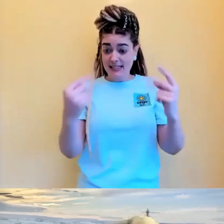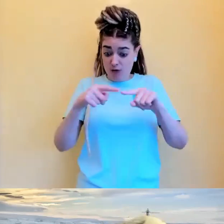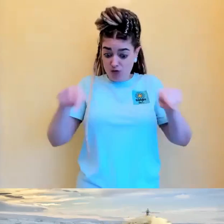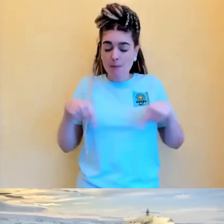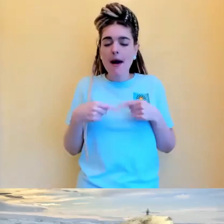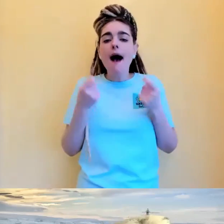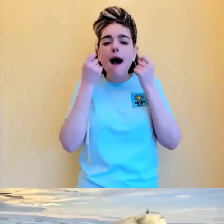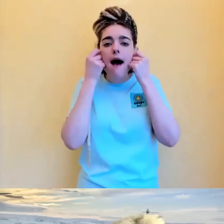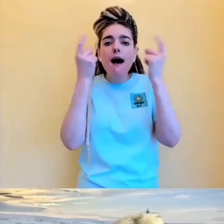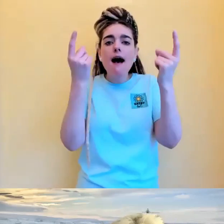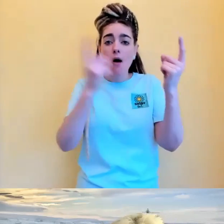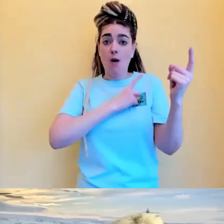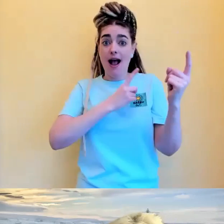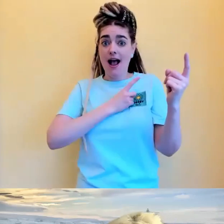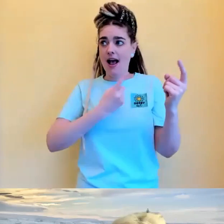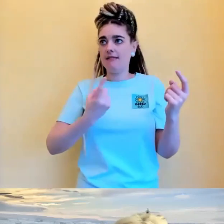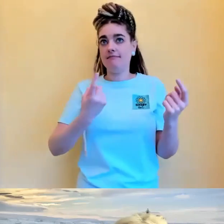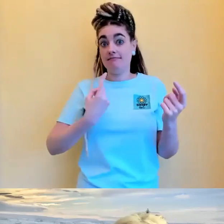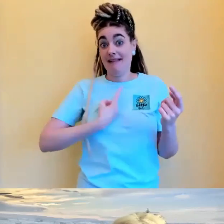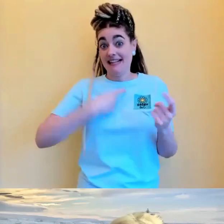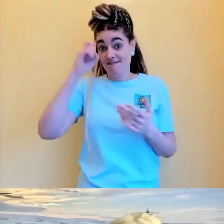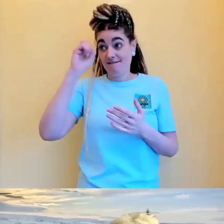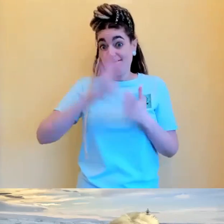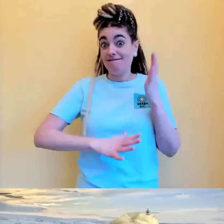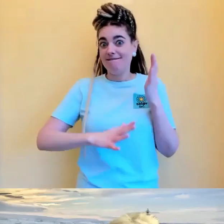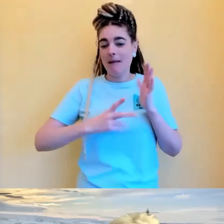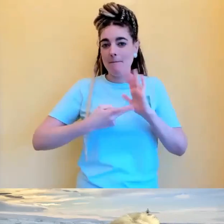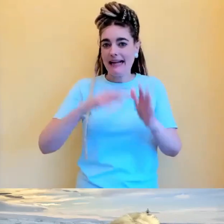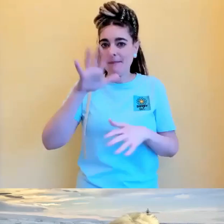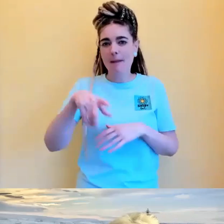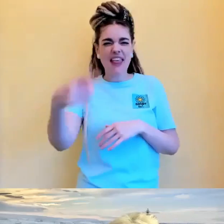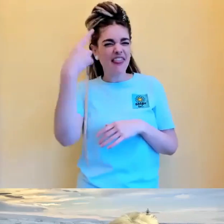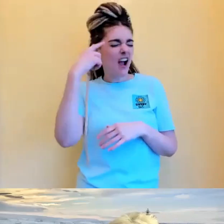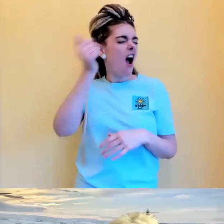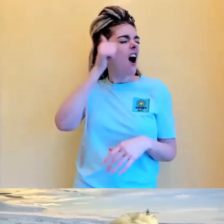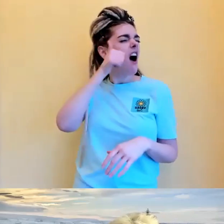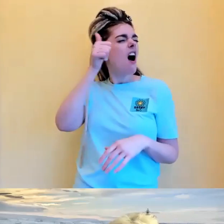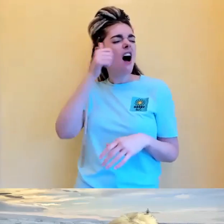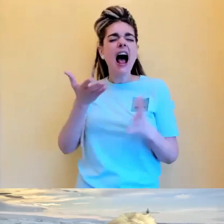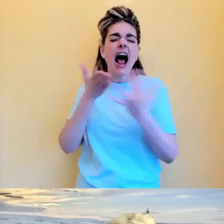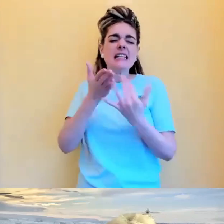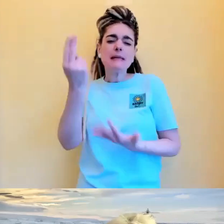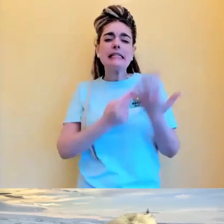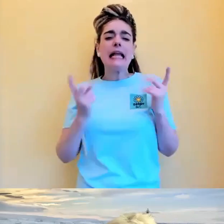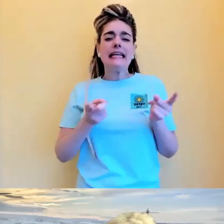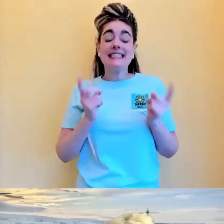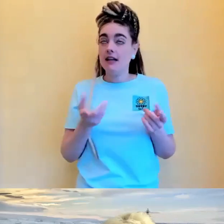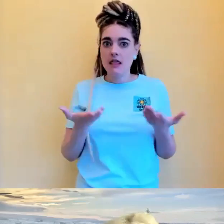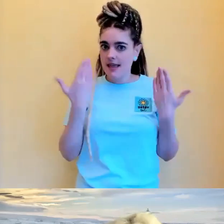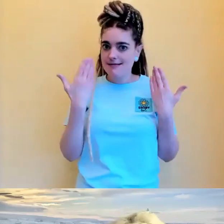experience of planning departments, they think they know what accessible design is, but they don't. Well,